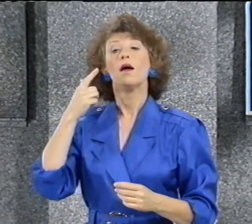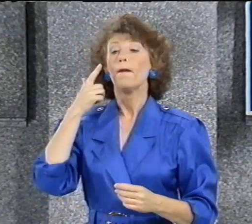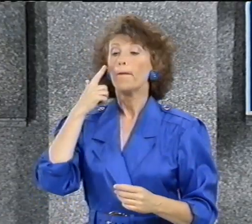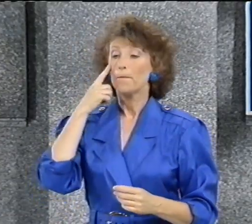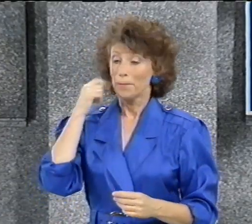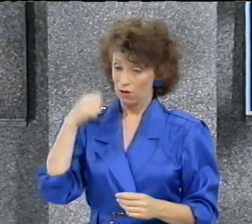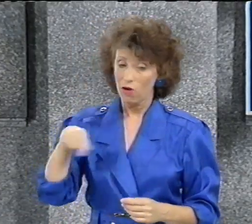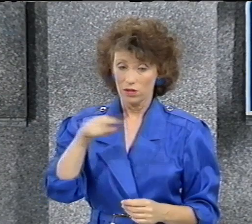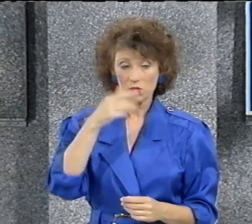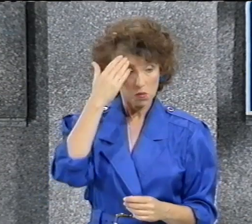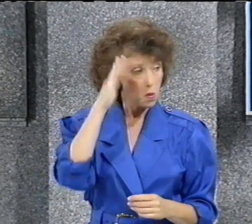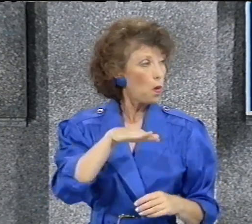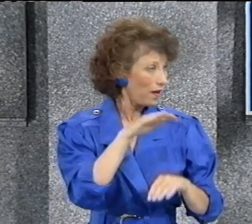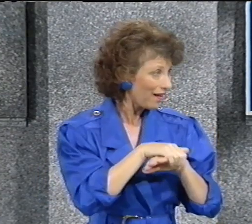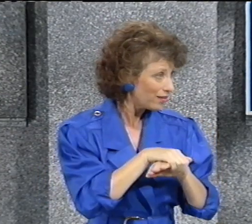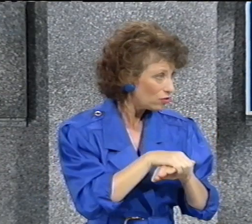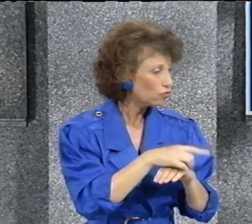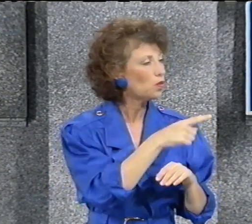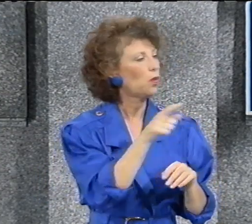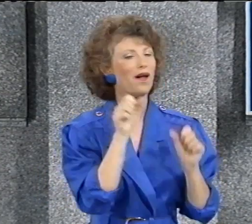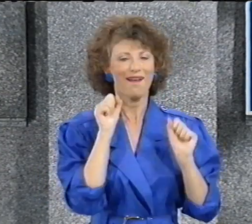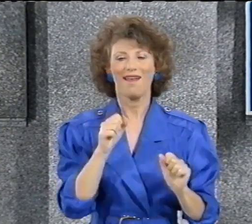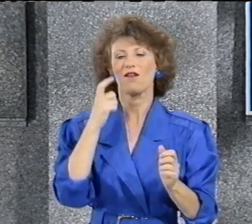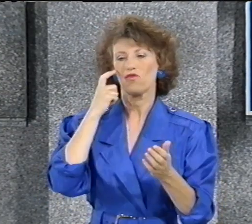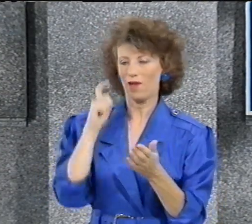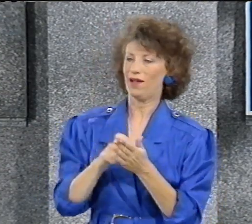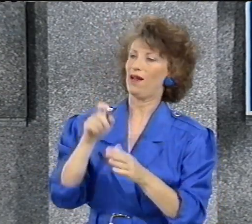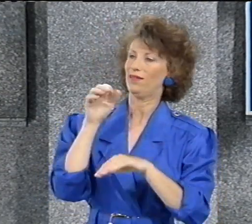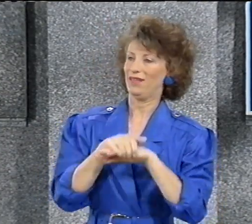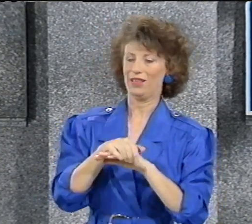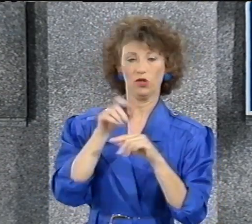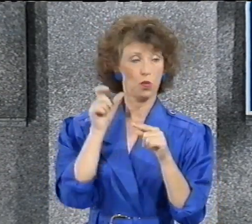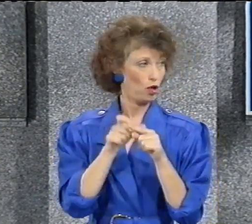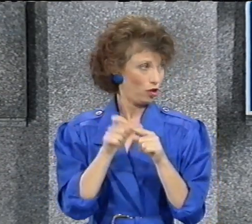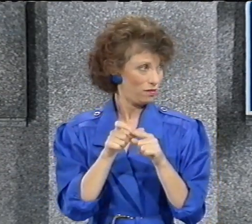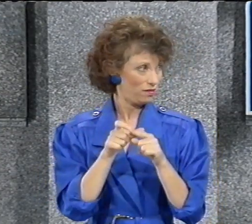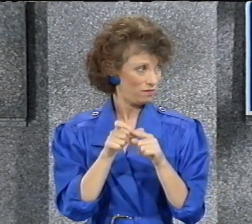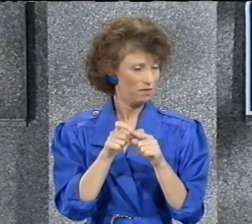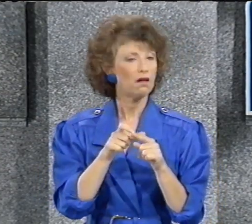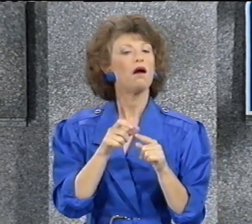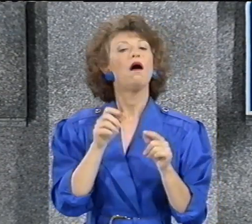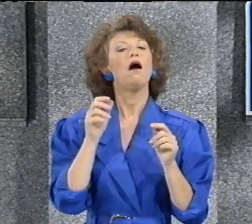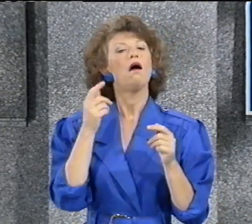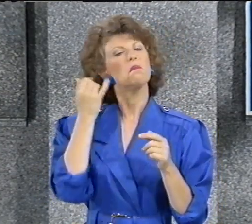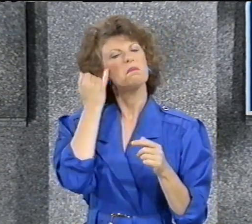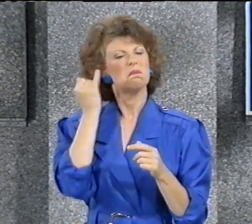Because we know English, we can sometimes anticipate or predict what word might be